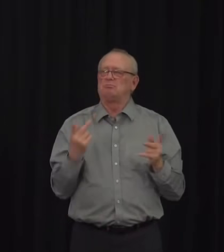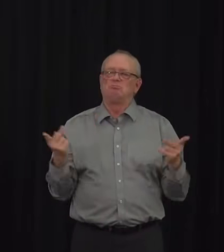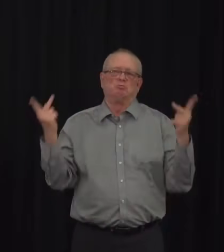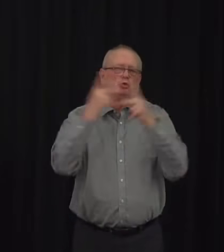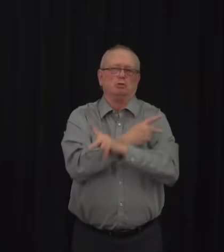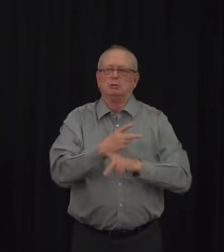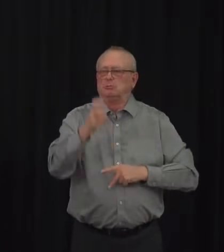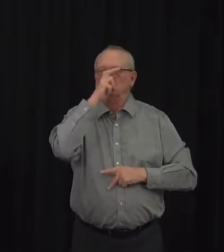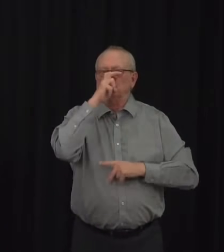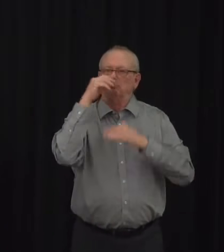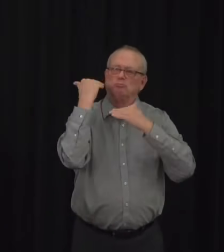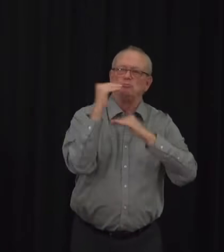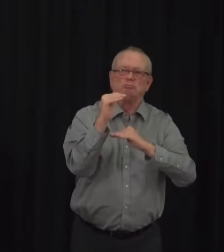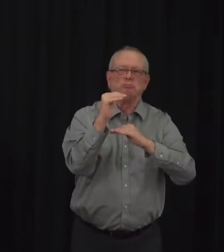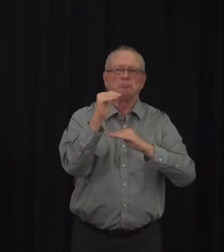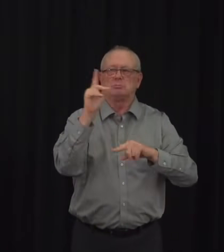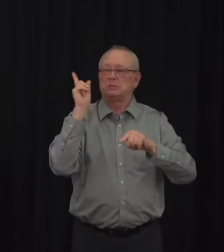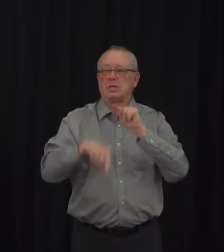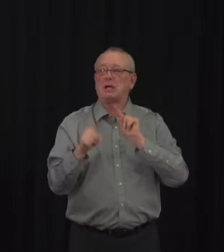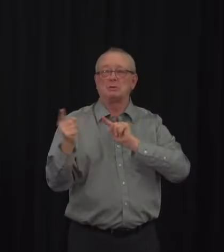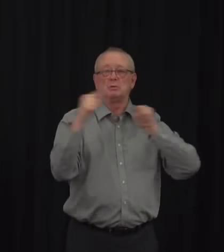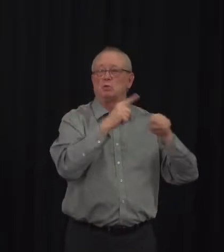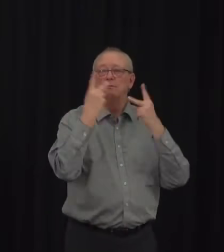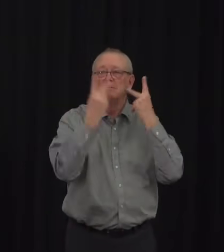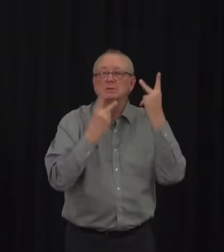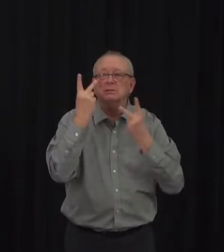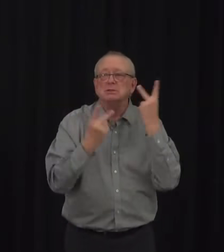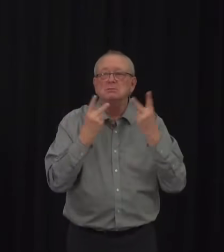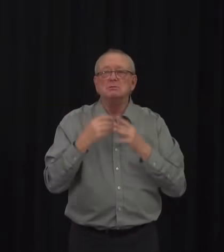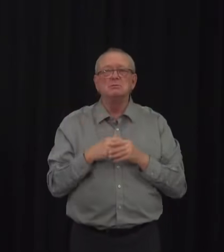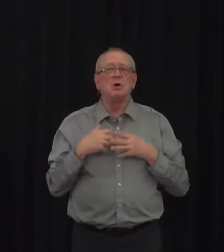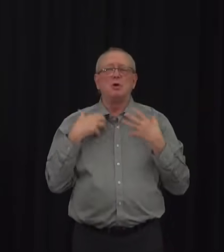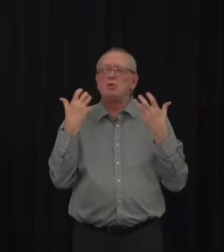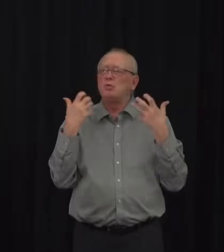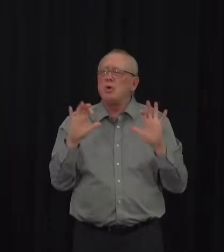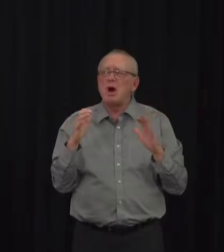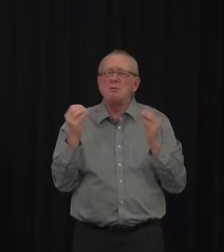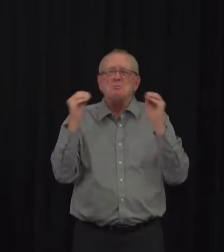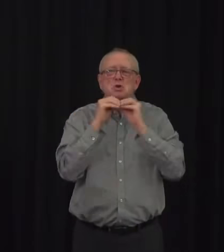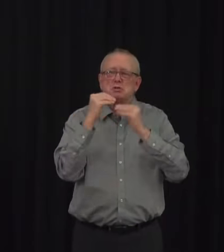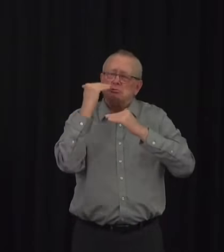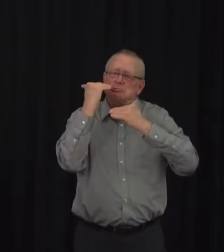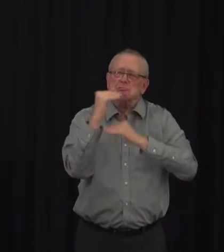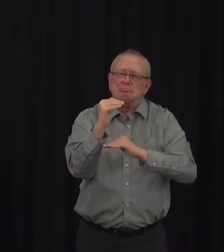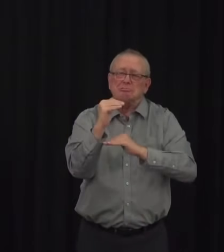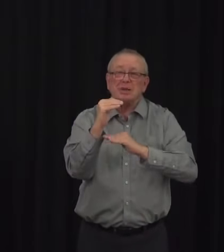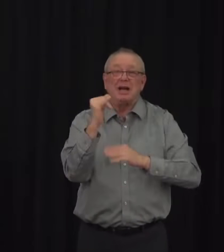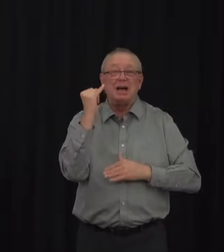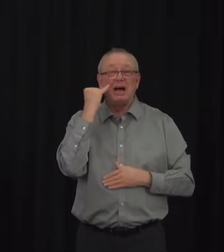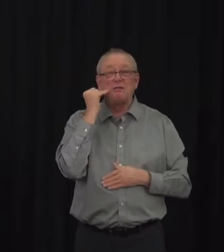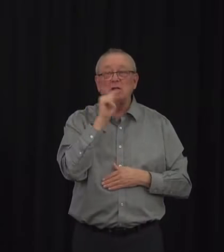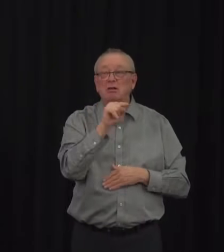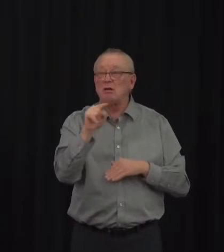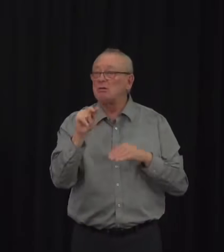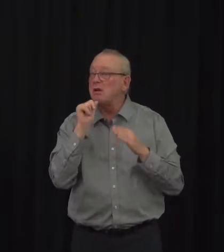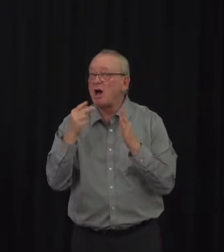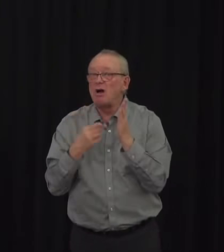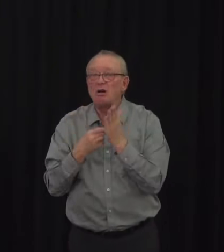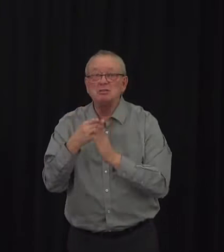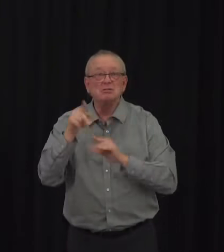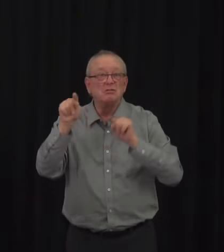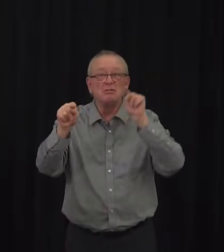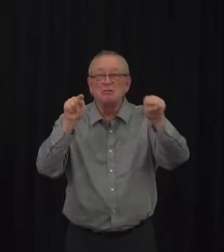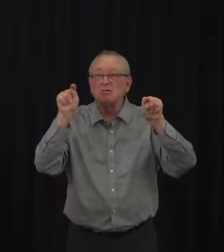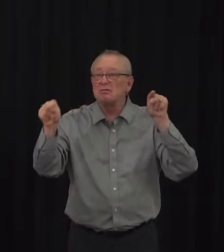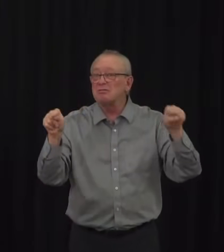further. And that is not something we want AHS to have to do. Do not go to a healthcare facility if you